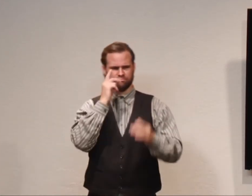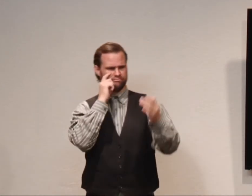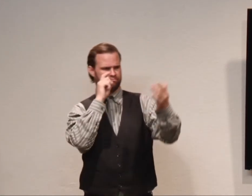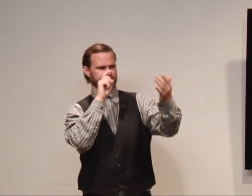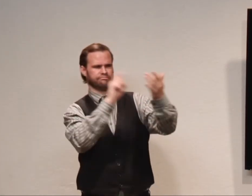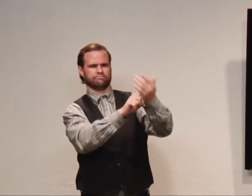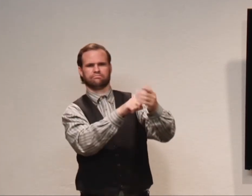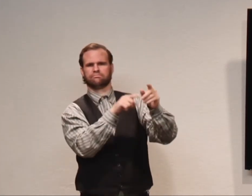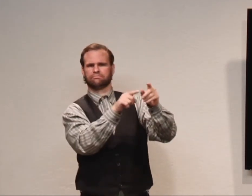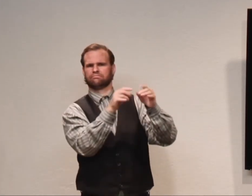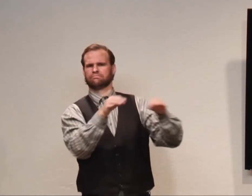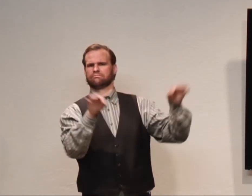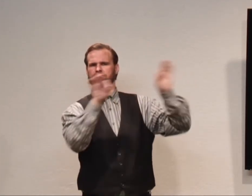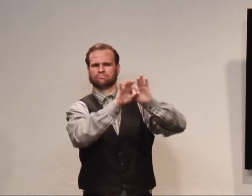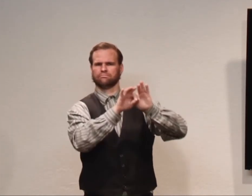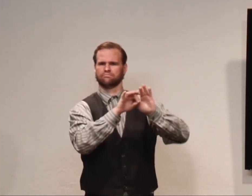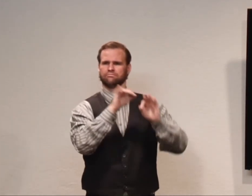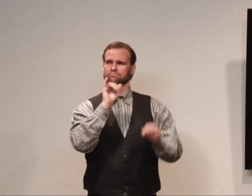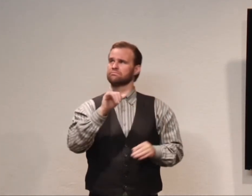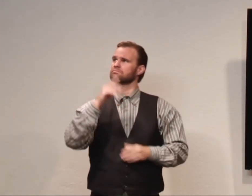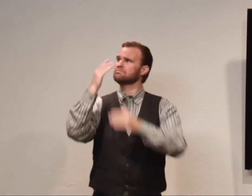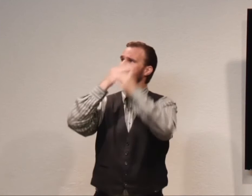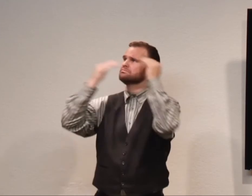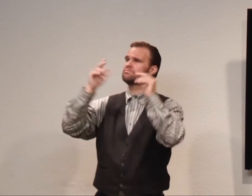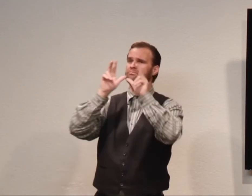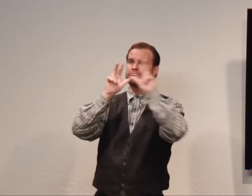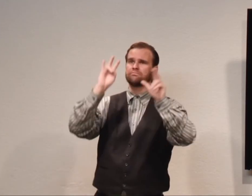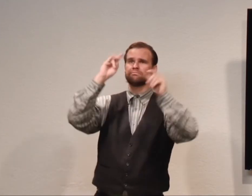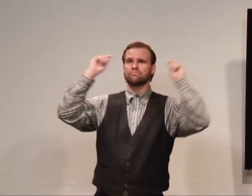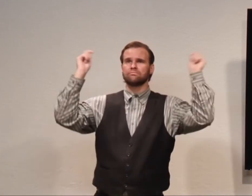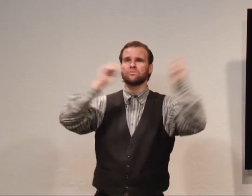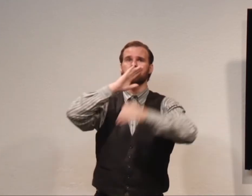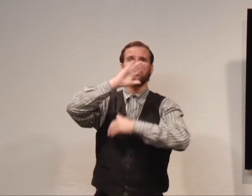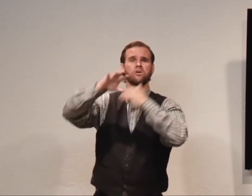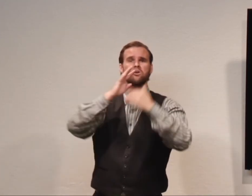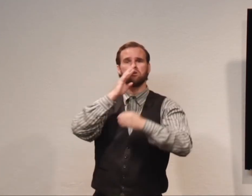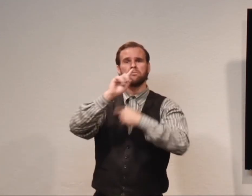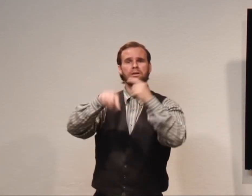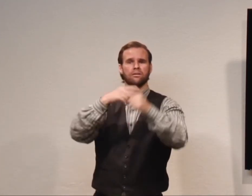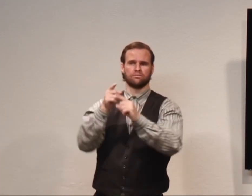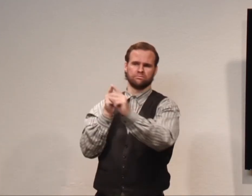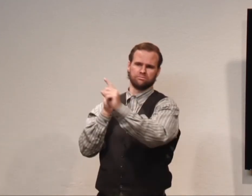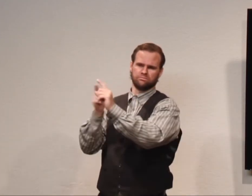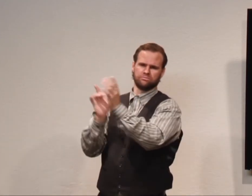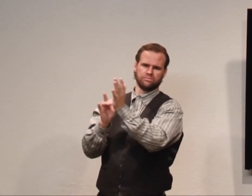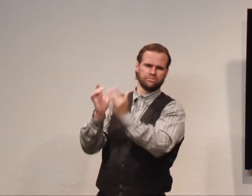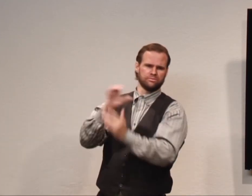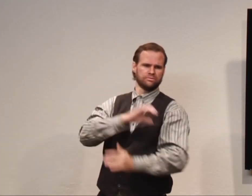Thank you.